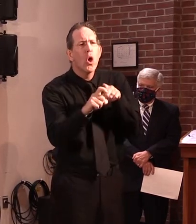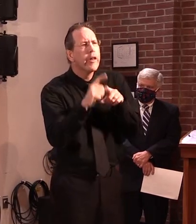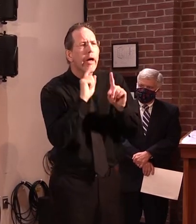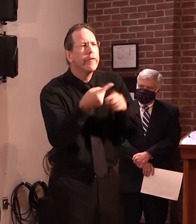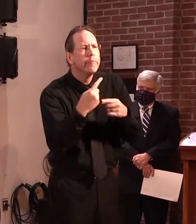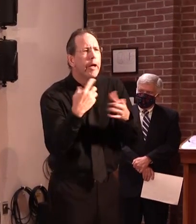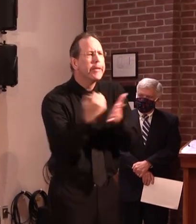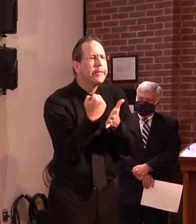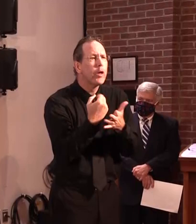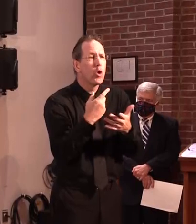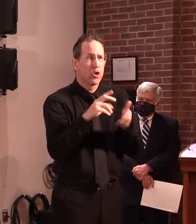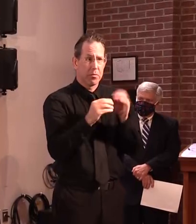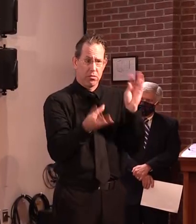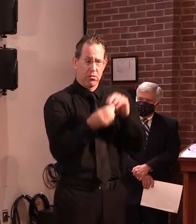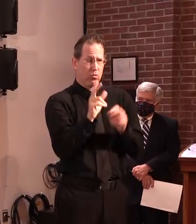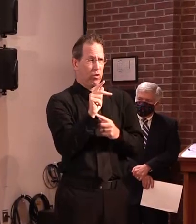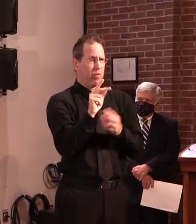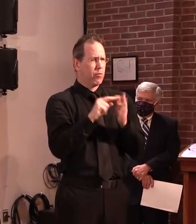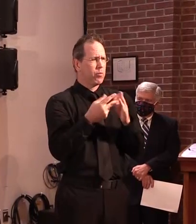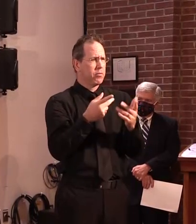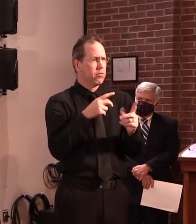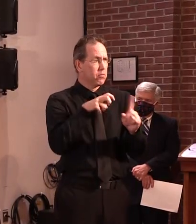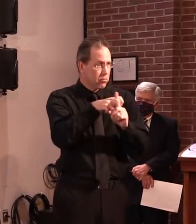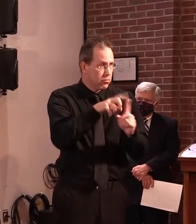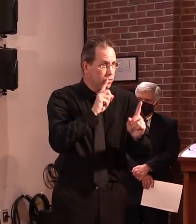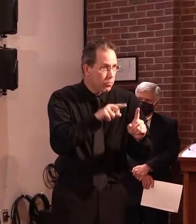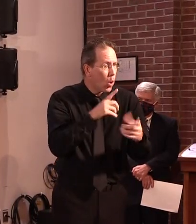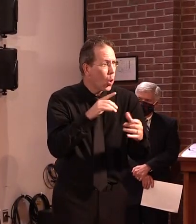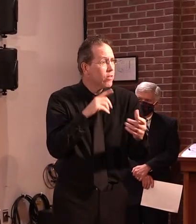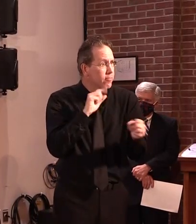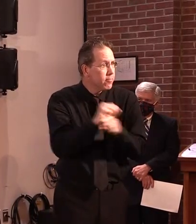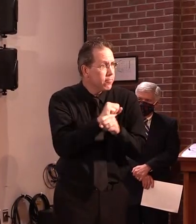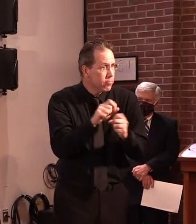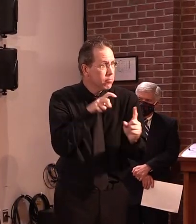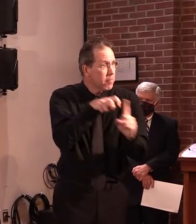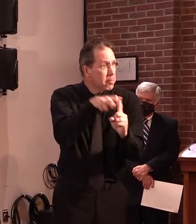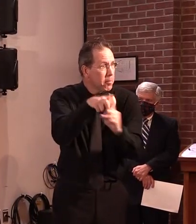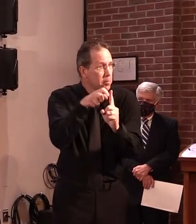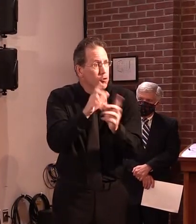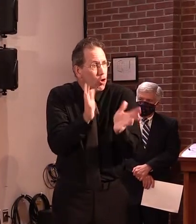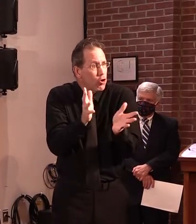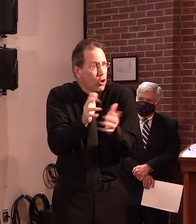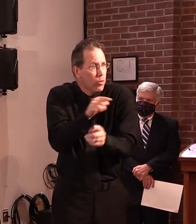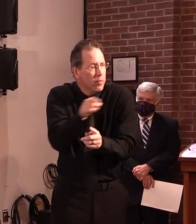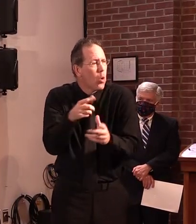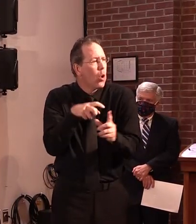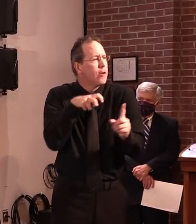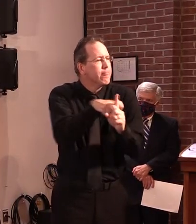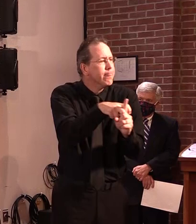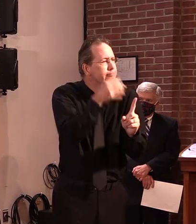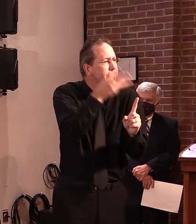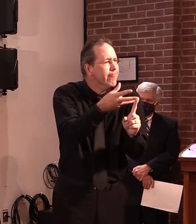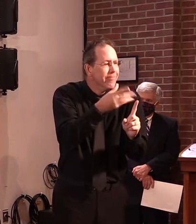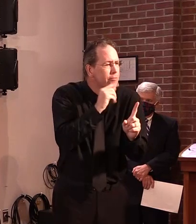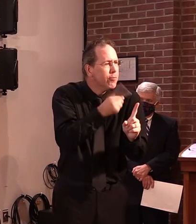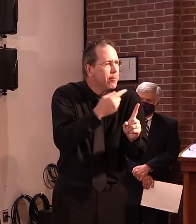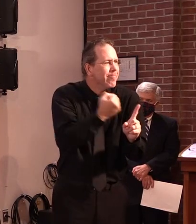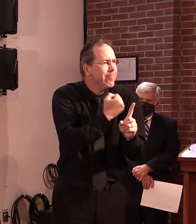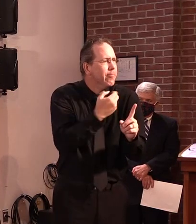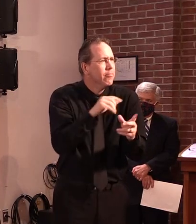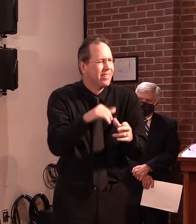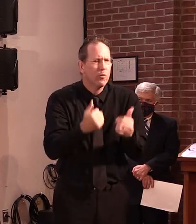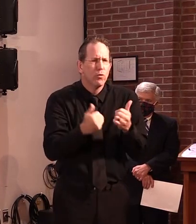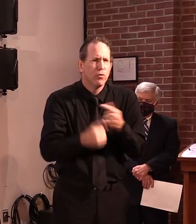had conversations with all of those people. Yes. Not I, but the contact traces have had conversations with